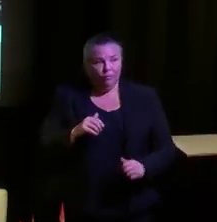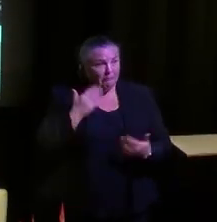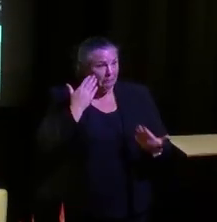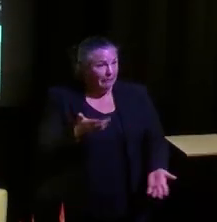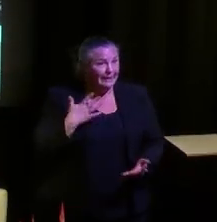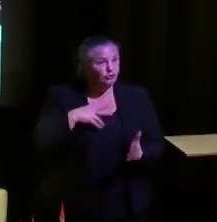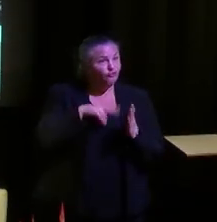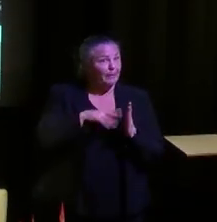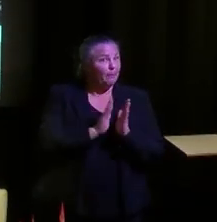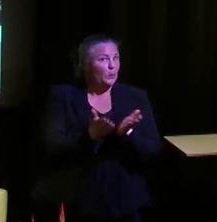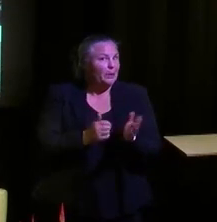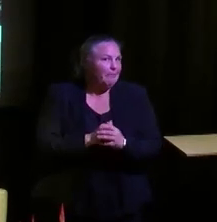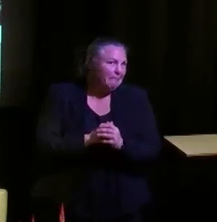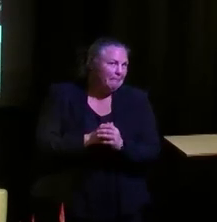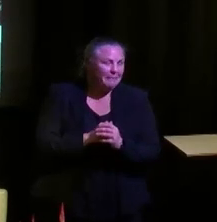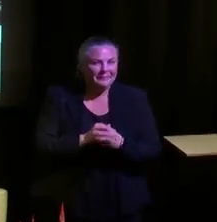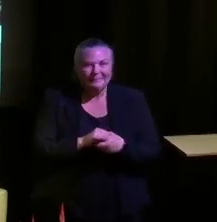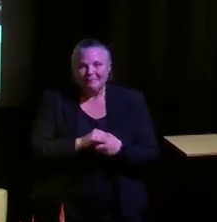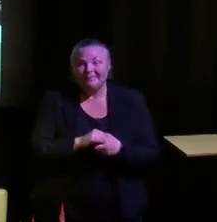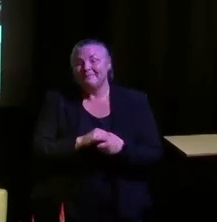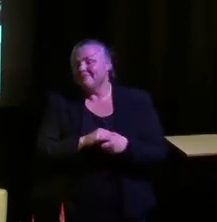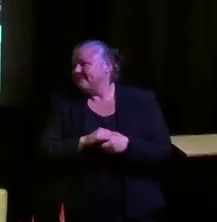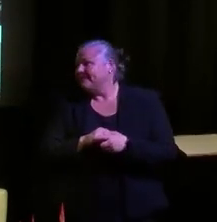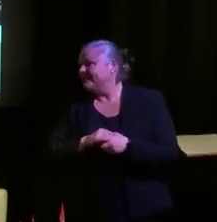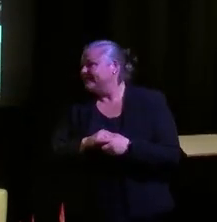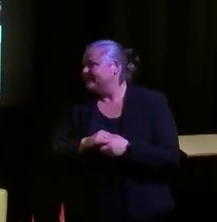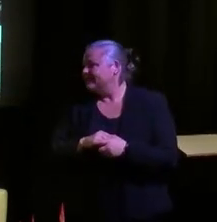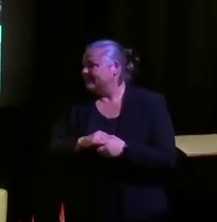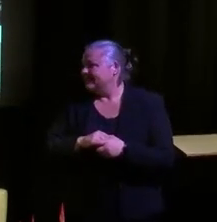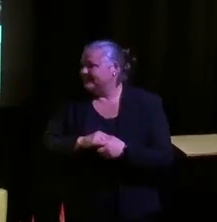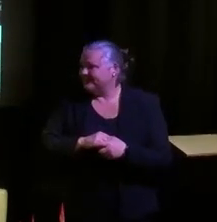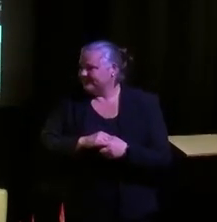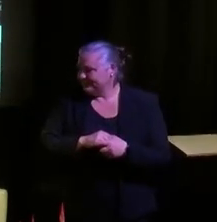book. Read the book. A book. Right. You can have get it back available to you on that. We'll answer that question.